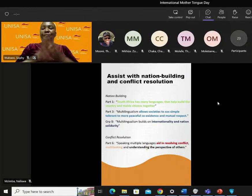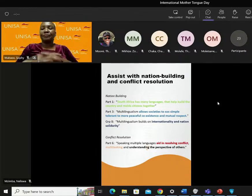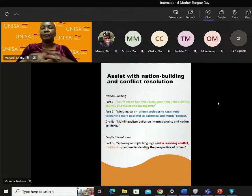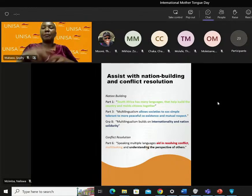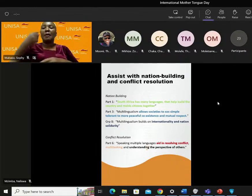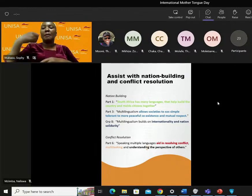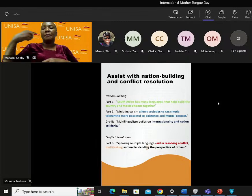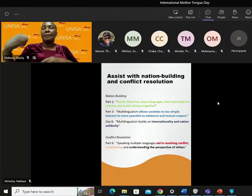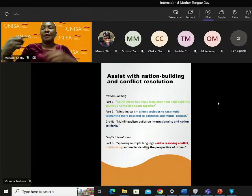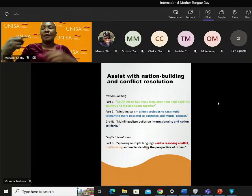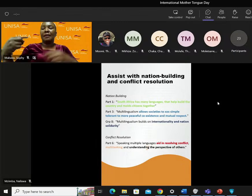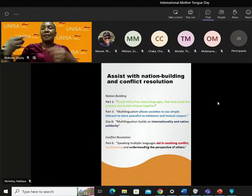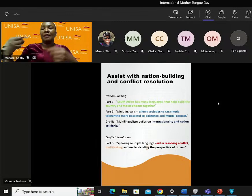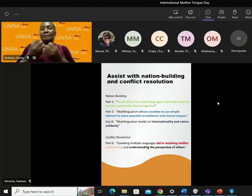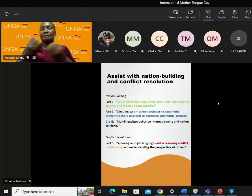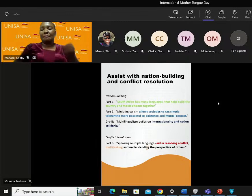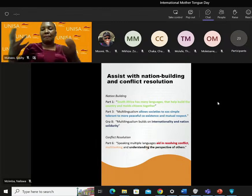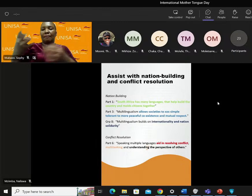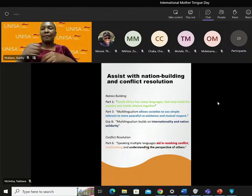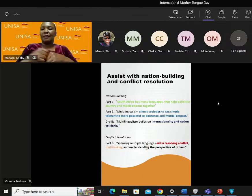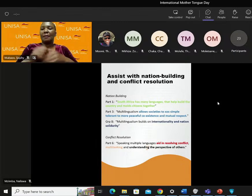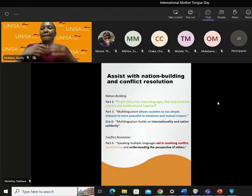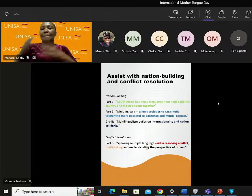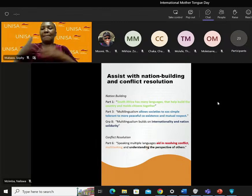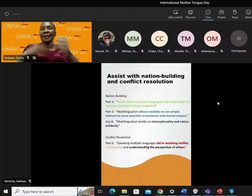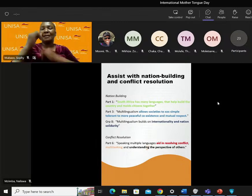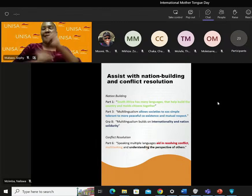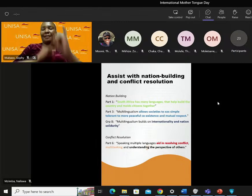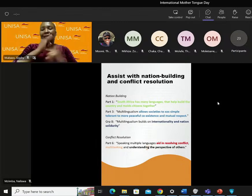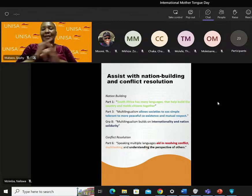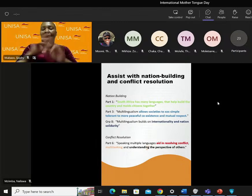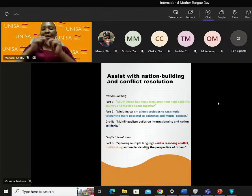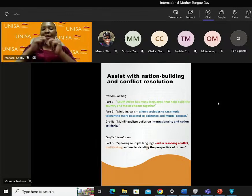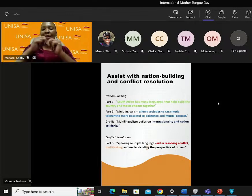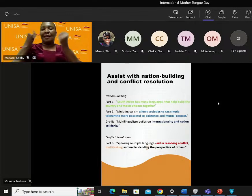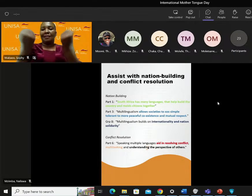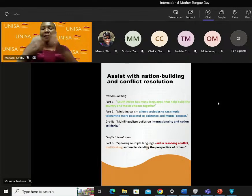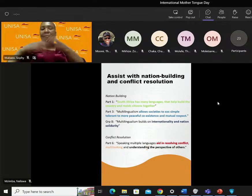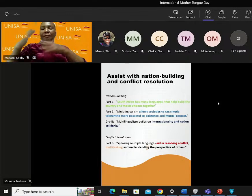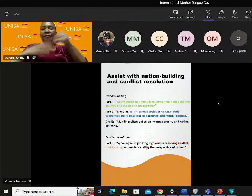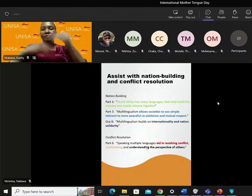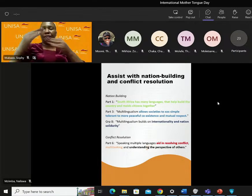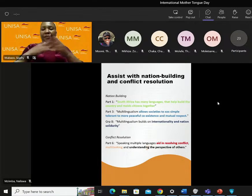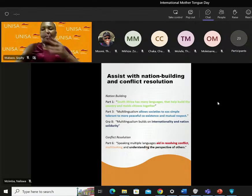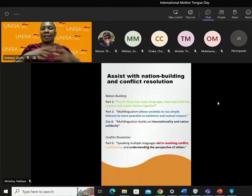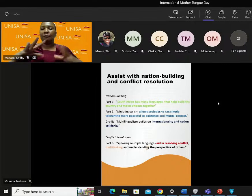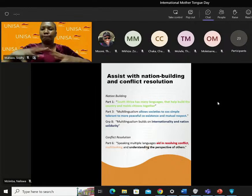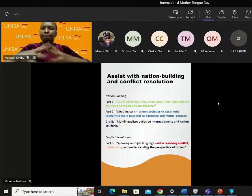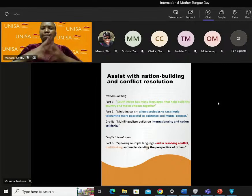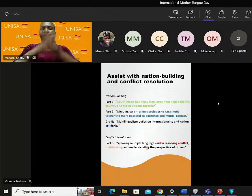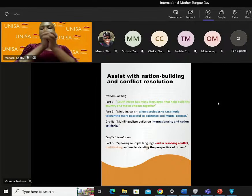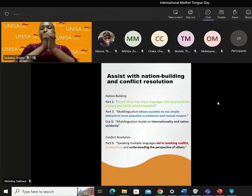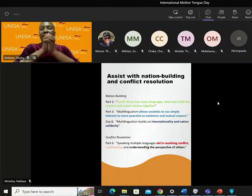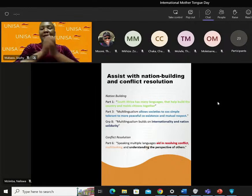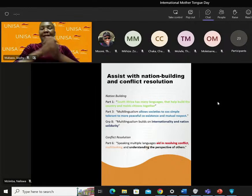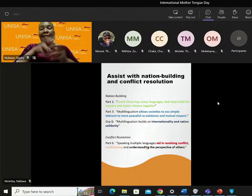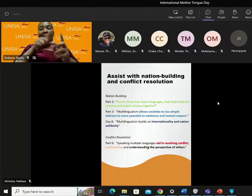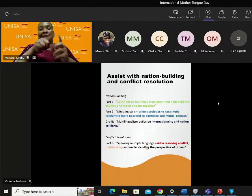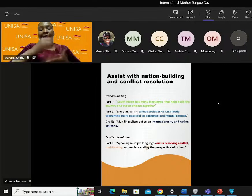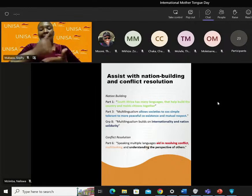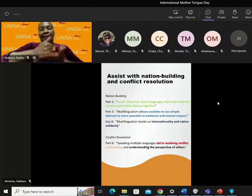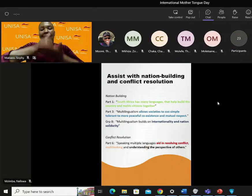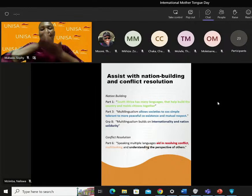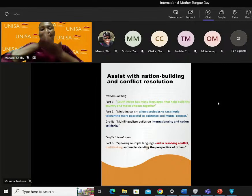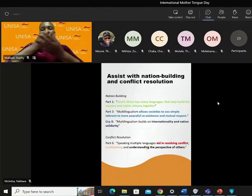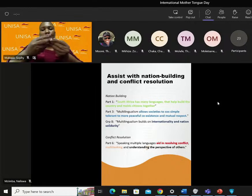Multilingualism builds on internationality and nation building and nation solidarity. It aids in resolving